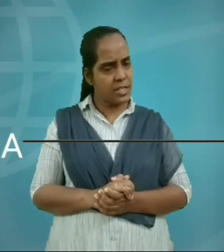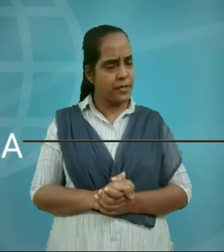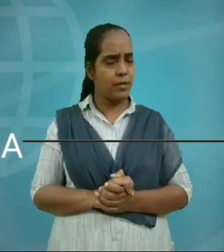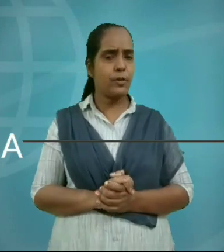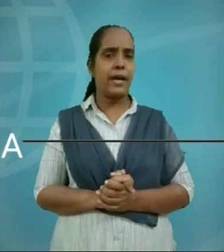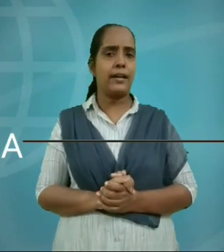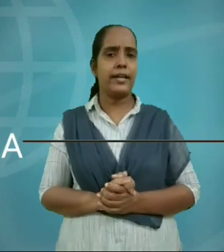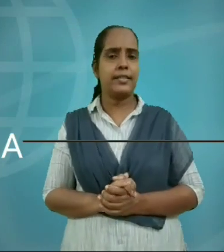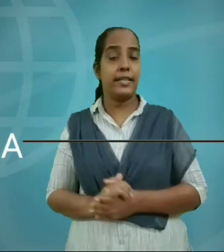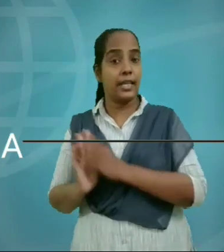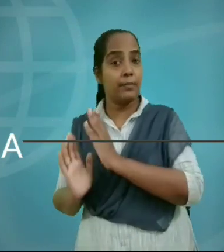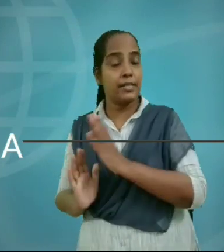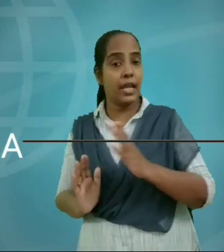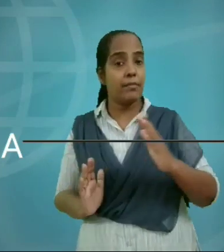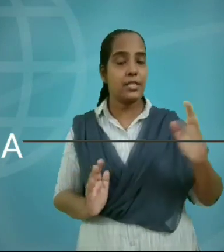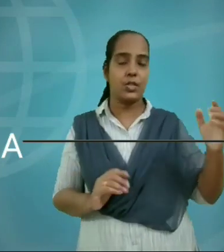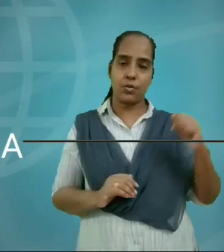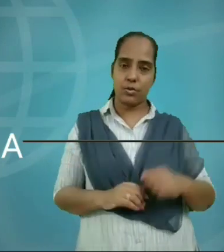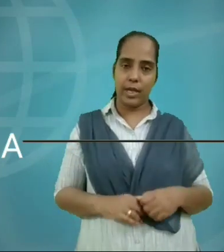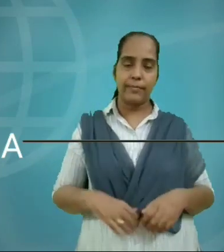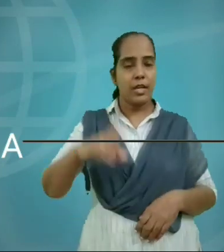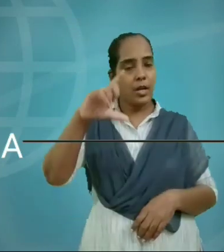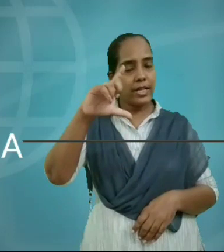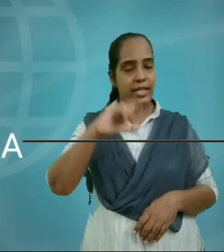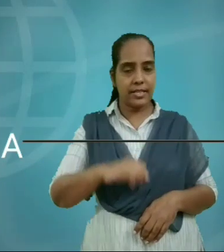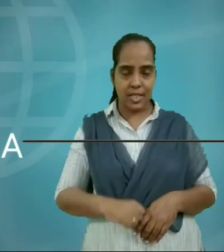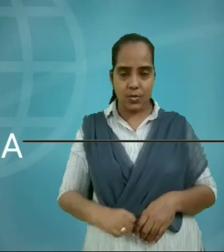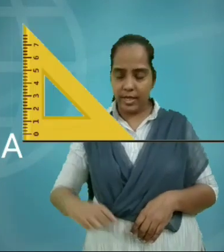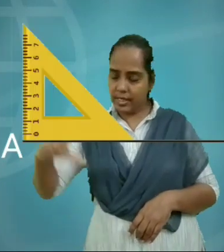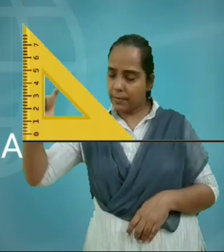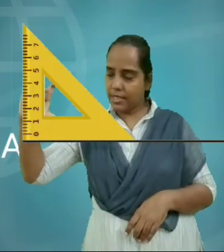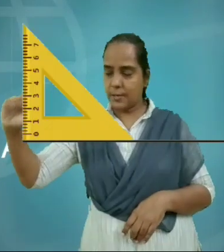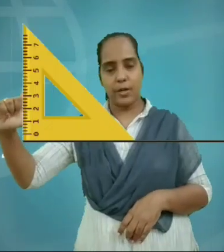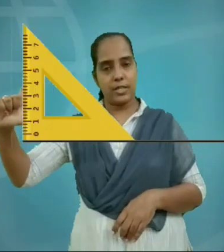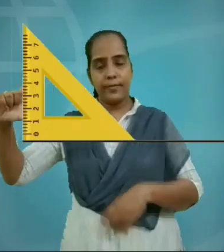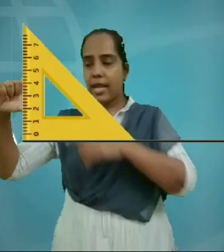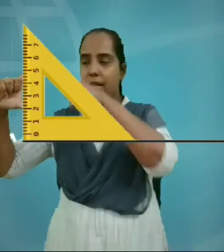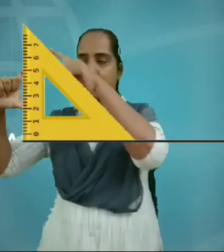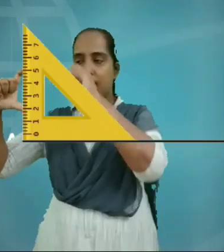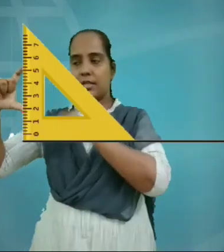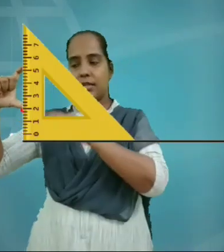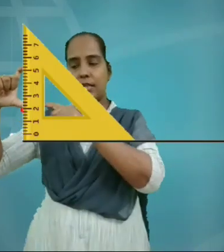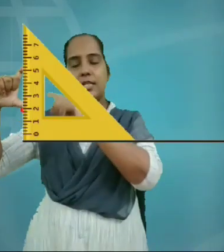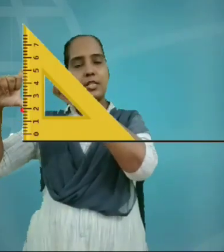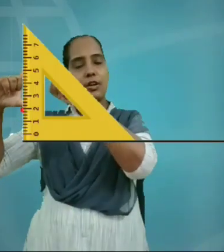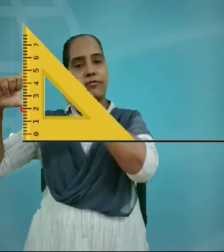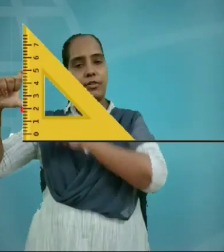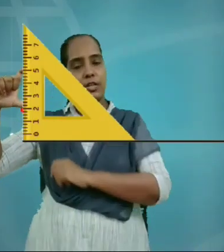special about parallel lines? They keep the same distance throughout. Okay. Now I take this as square and keep it at this point and mark a distance of